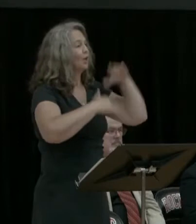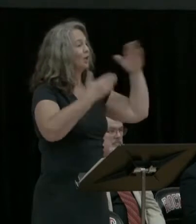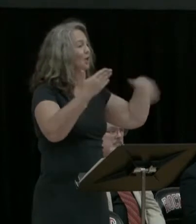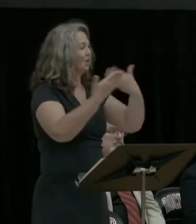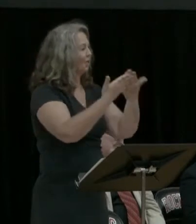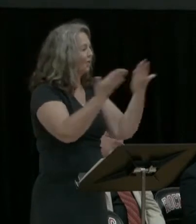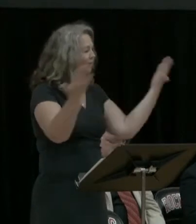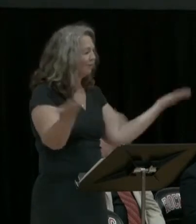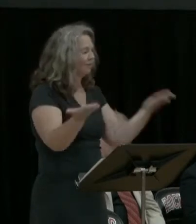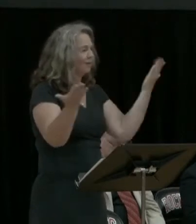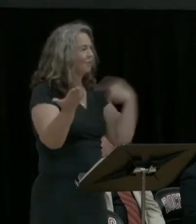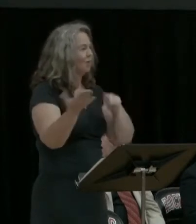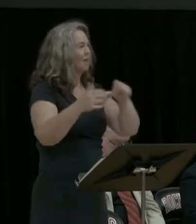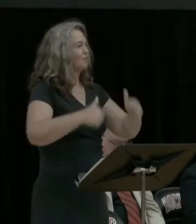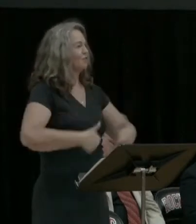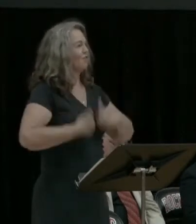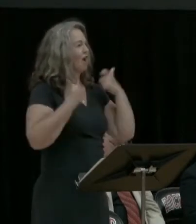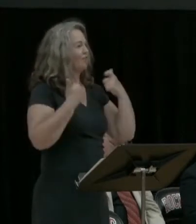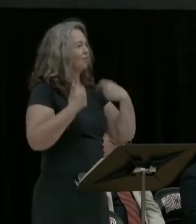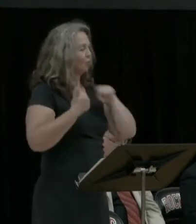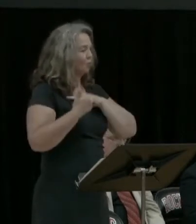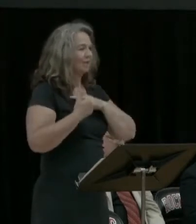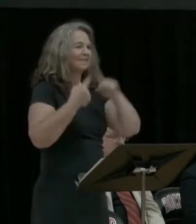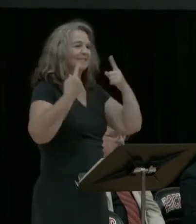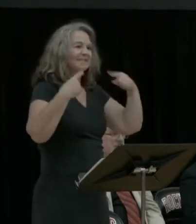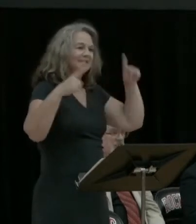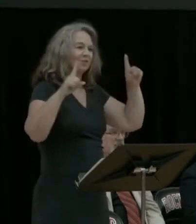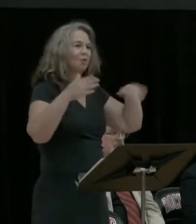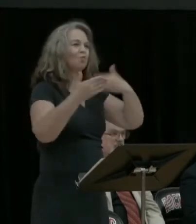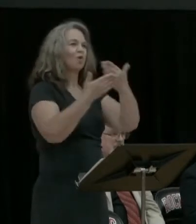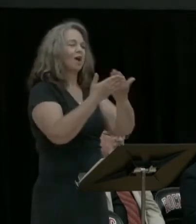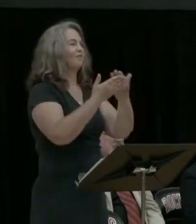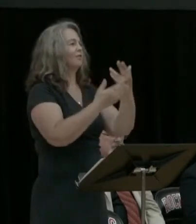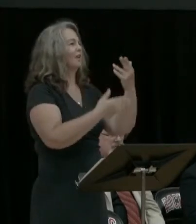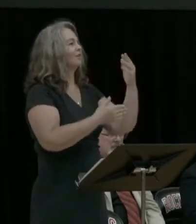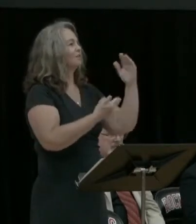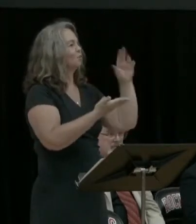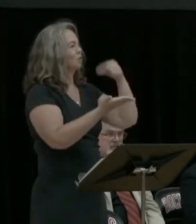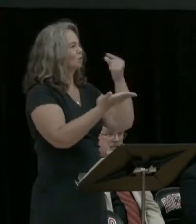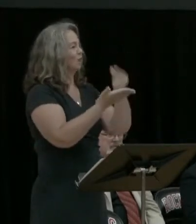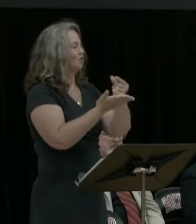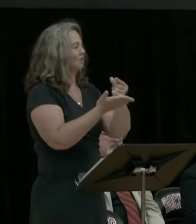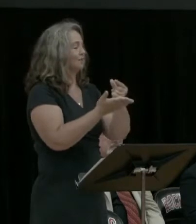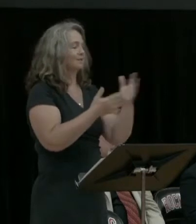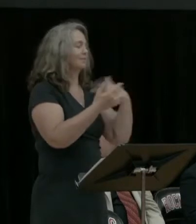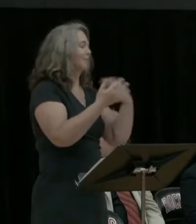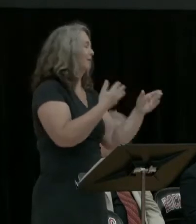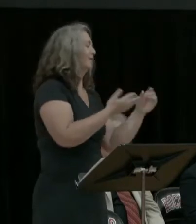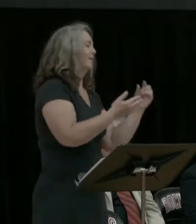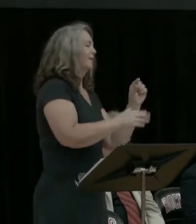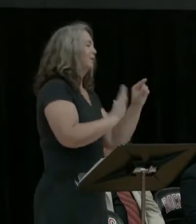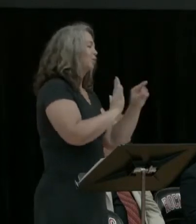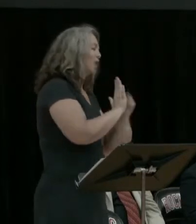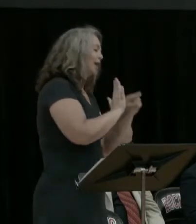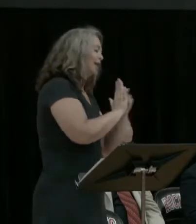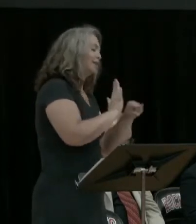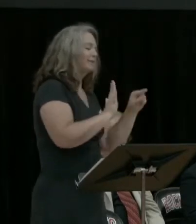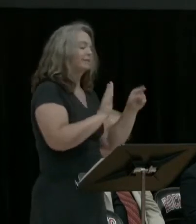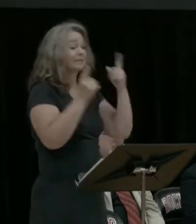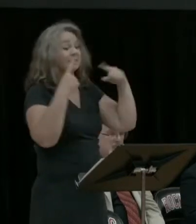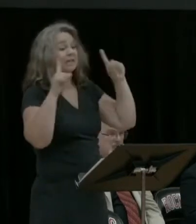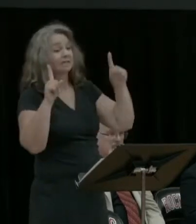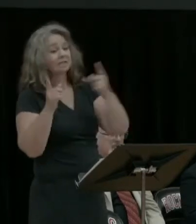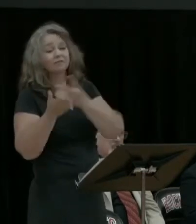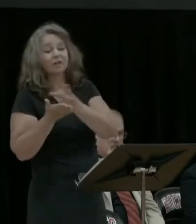We've survived. We made it to graduation. Regardless of our grades, our successes, or failures this